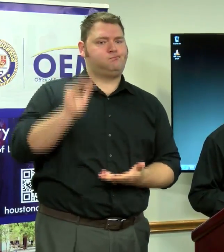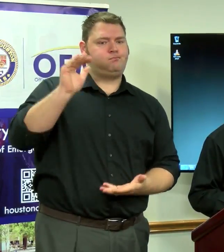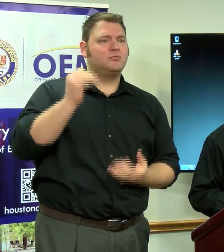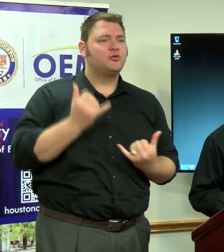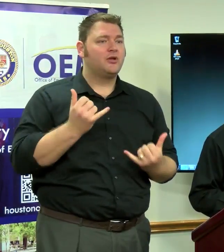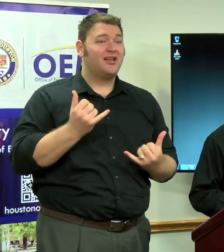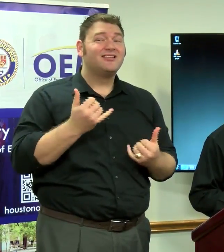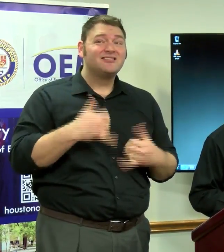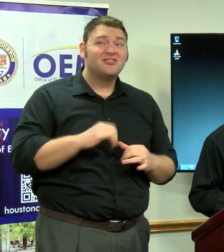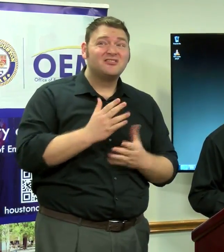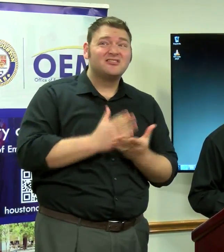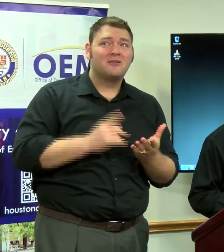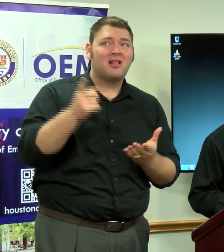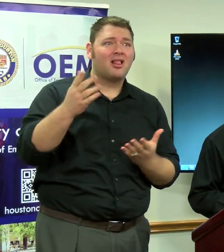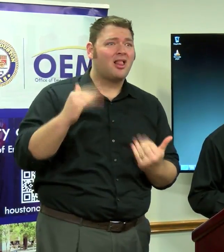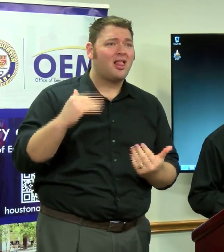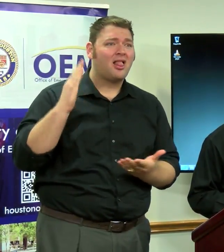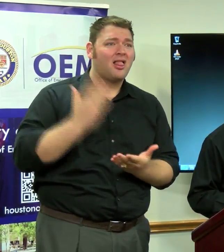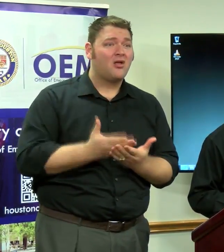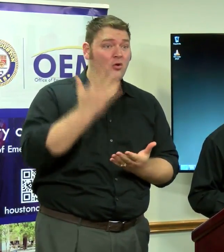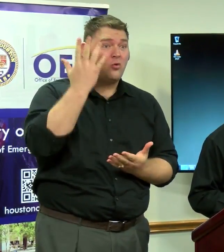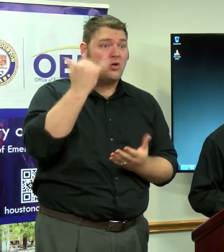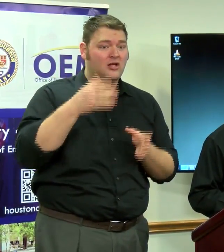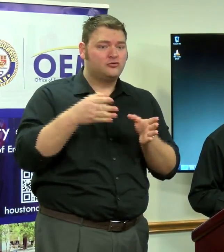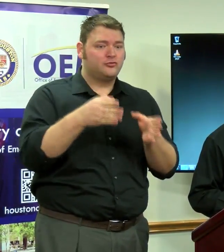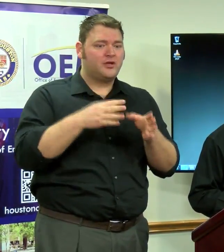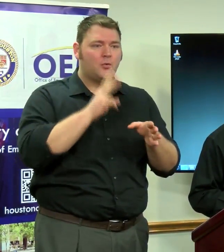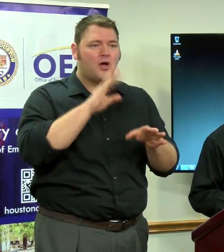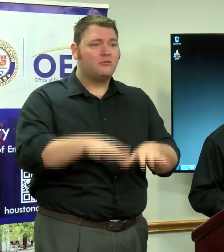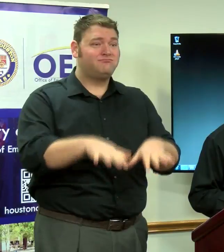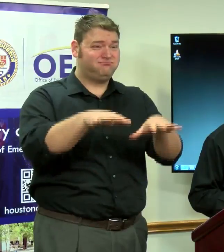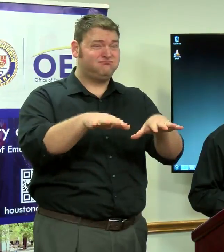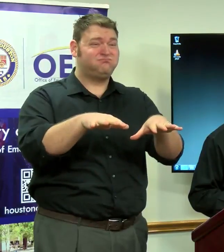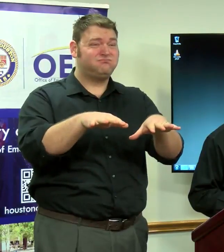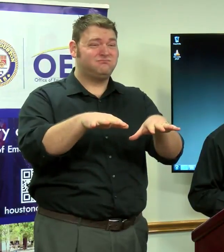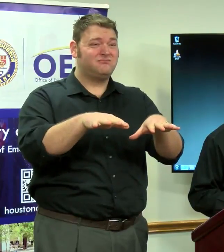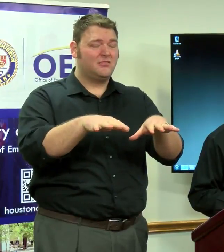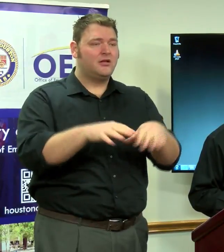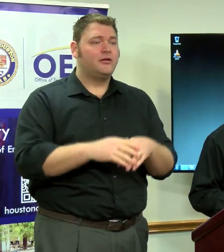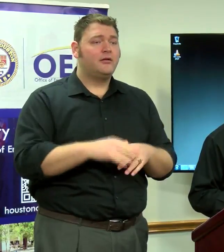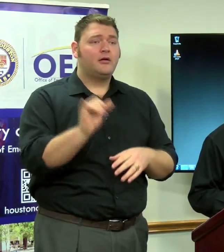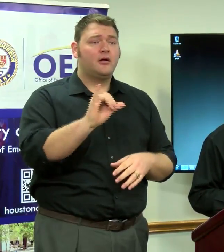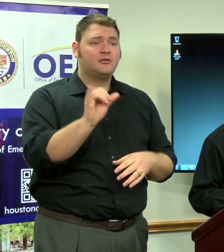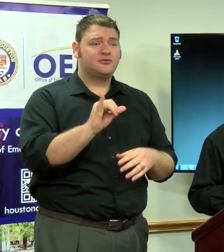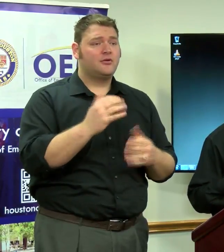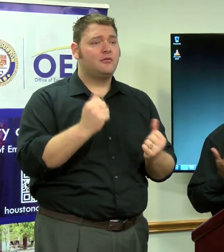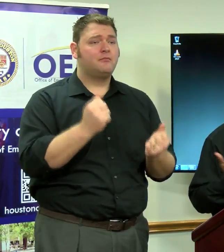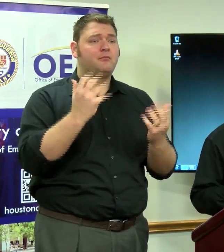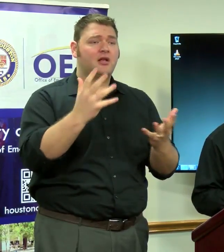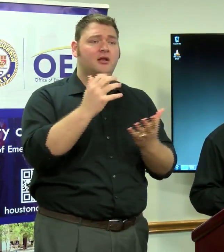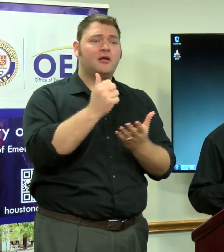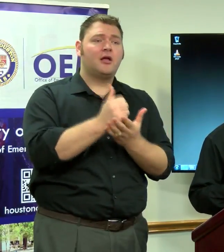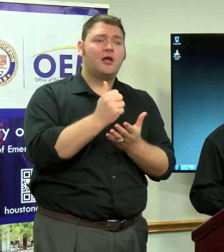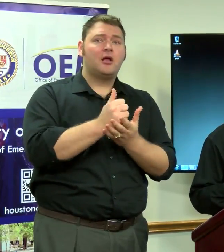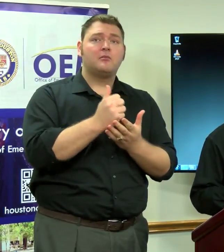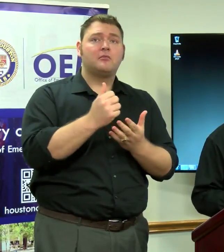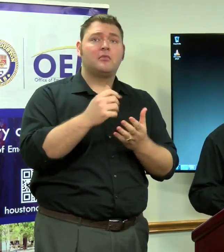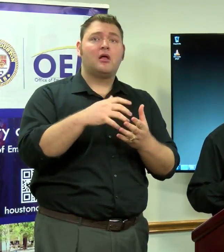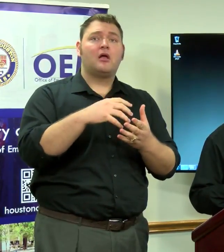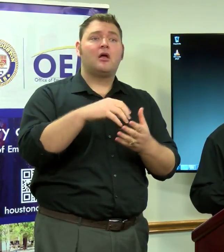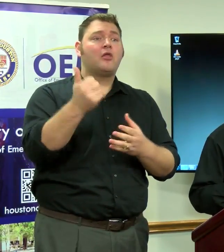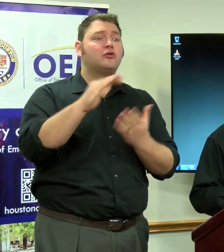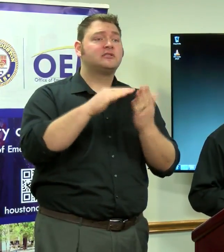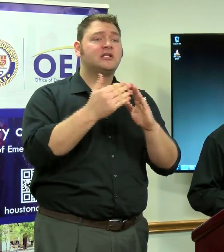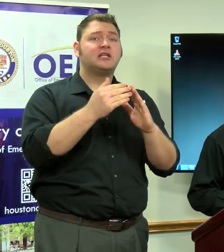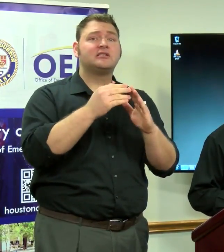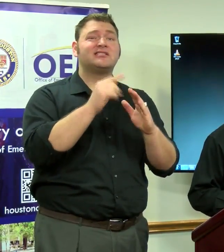slowed down because the streets are impassable. And then at the same time, there are a lot of assistance that's coming from outside of the city.